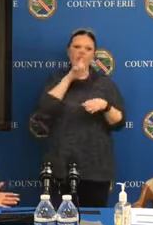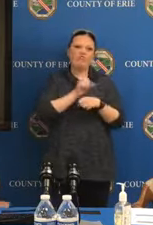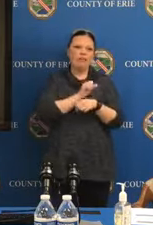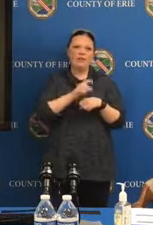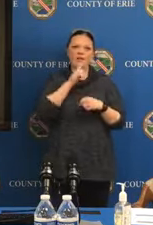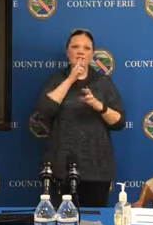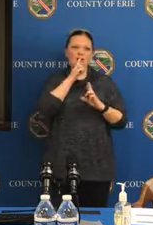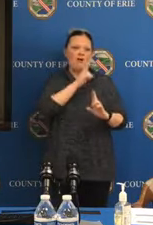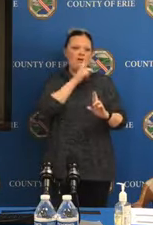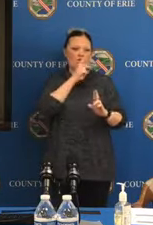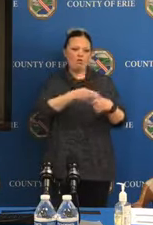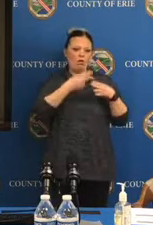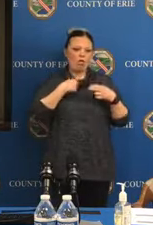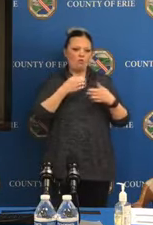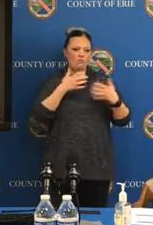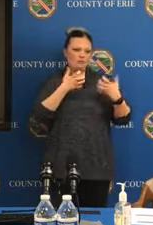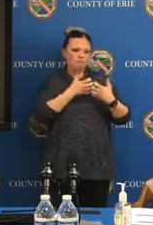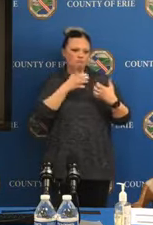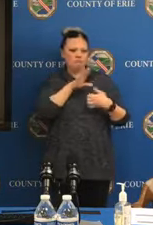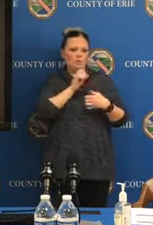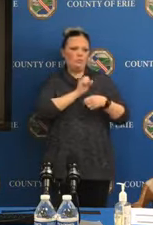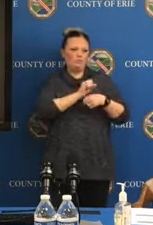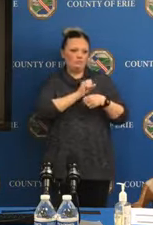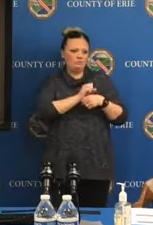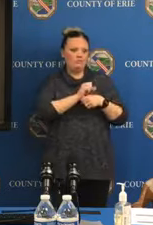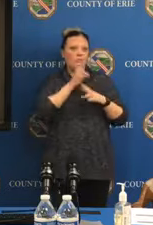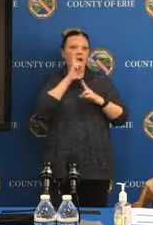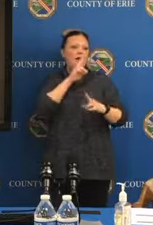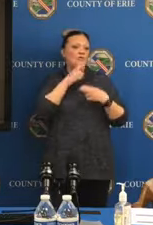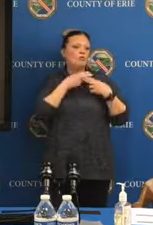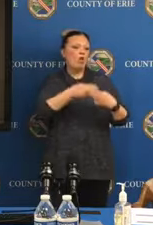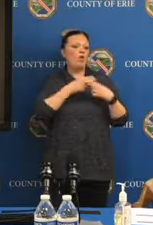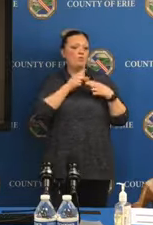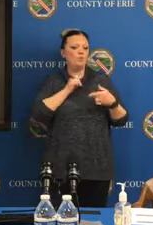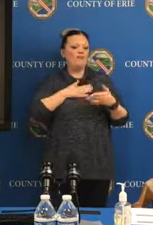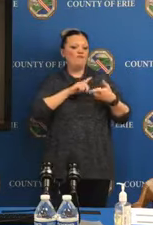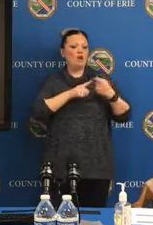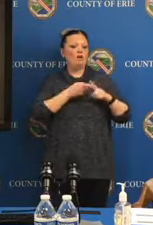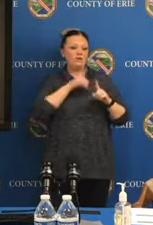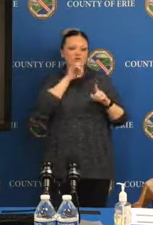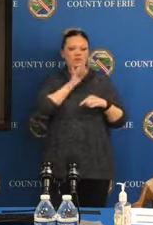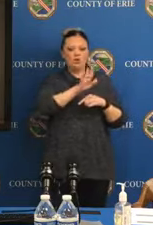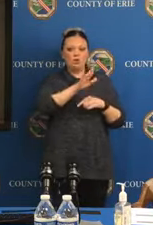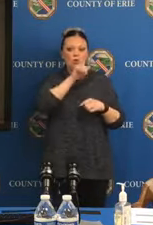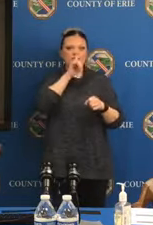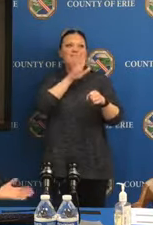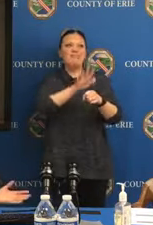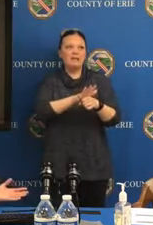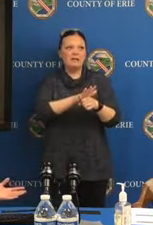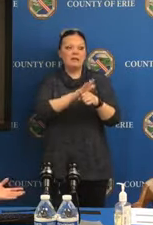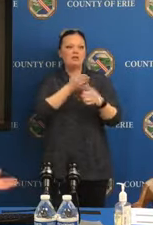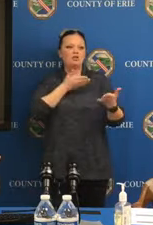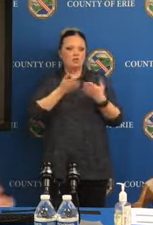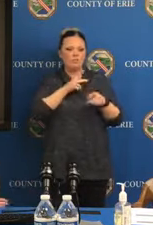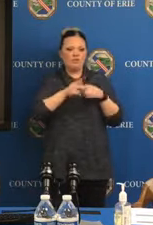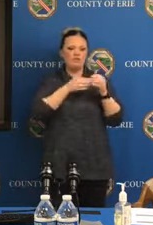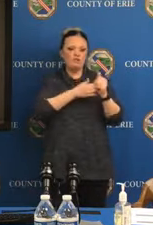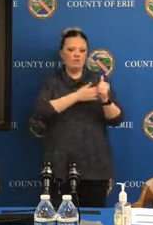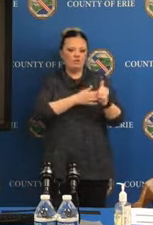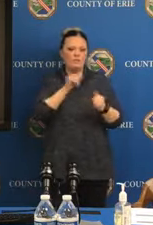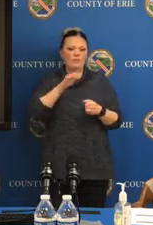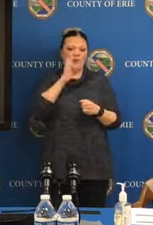honor to call you a colleague, an honor to call you a friend, and it is really your dedicated service and professional leadership that will